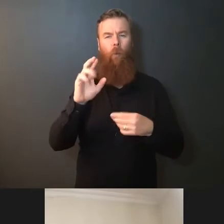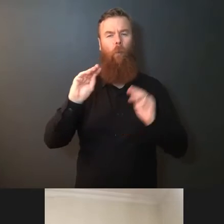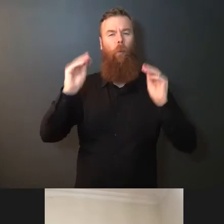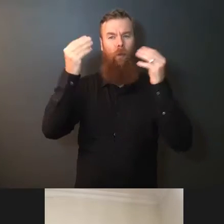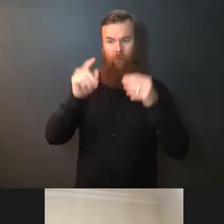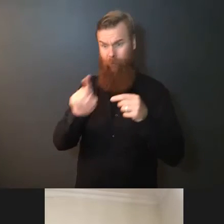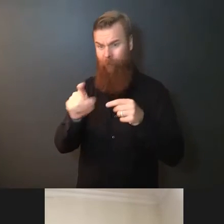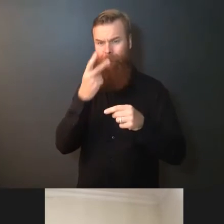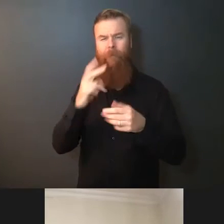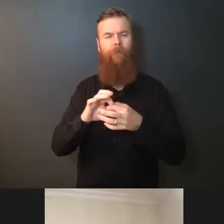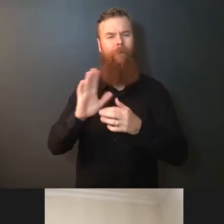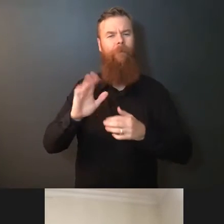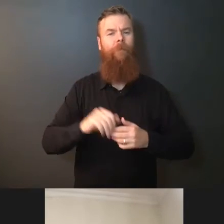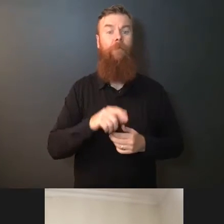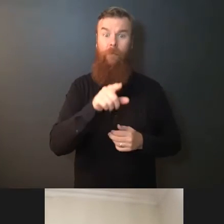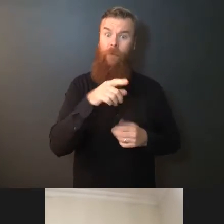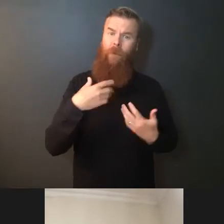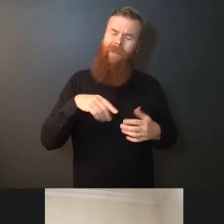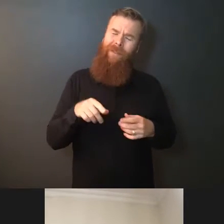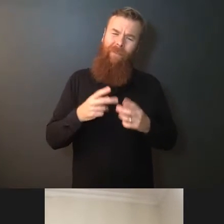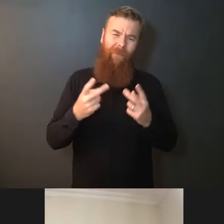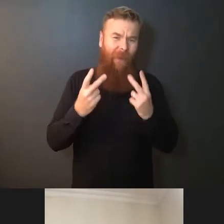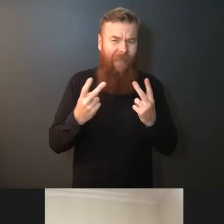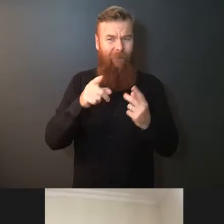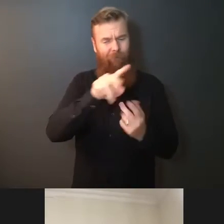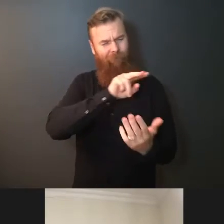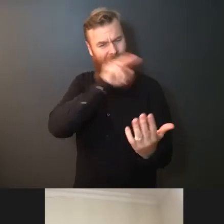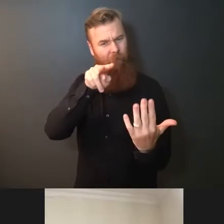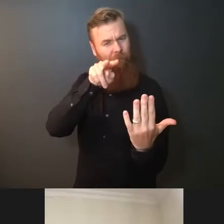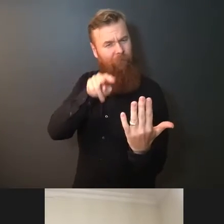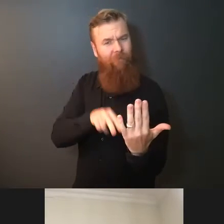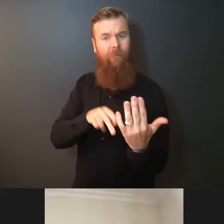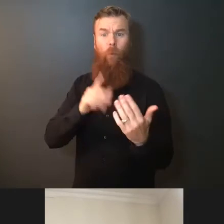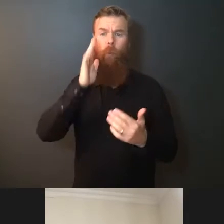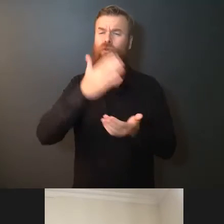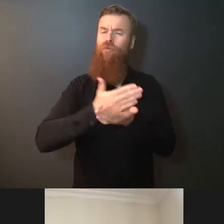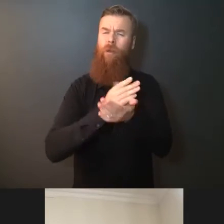hear and to listen and to watch. So that will be shared very soon with everybody.